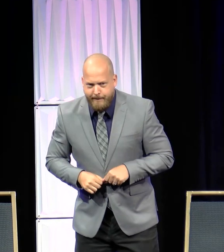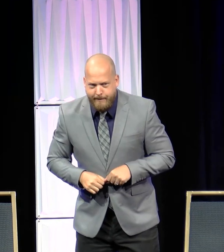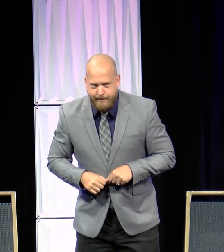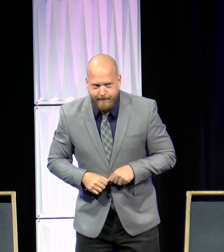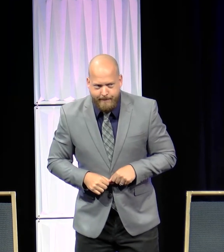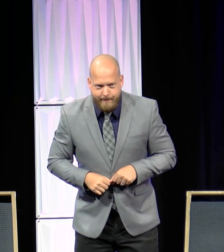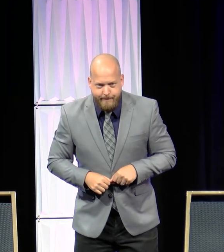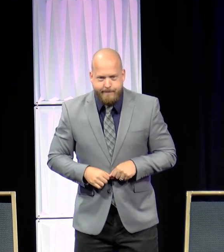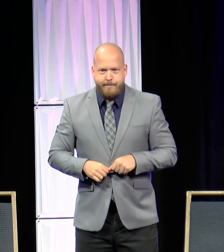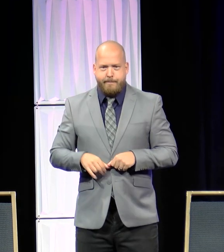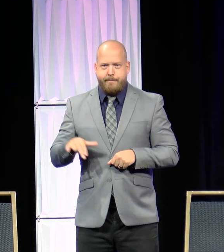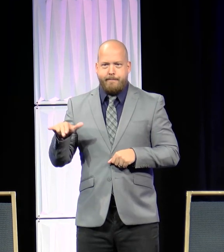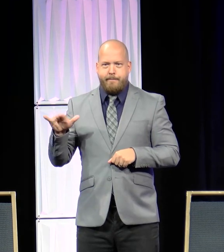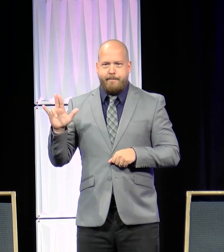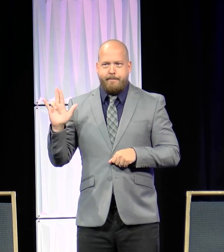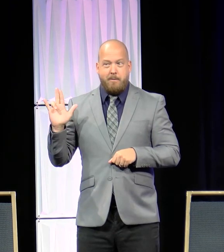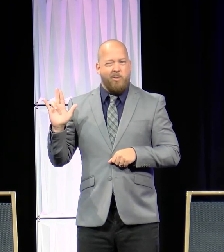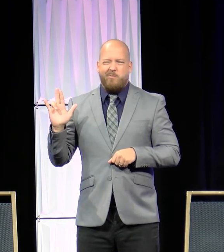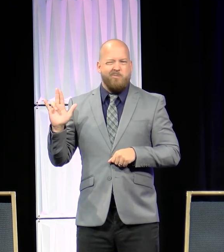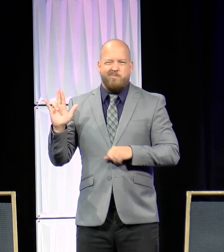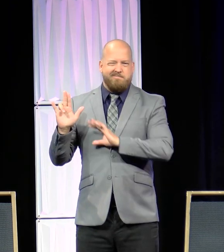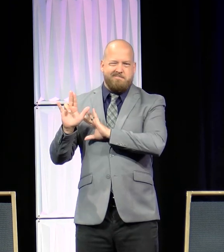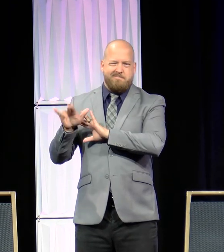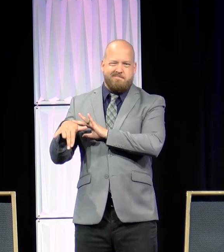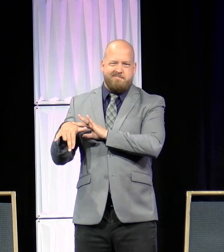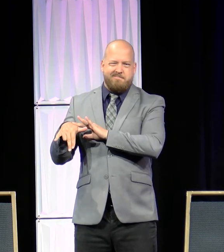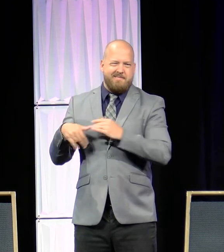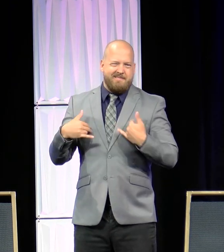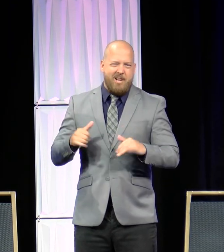men, they'll tell you that.